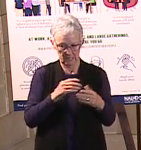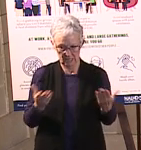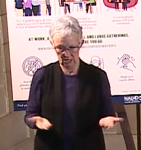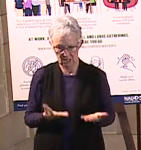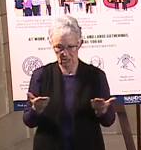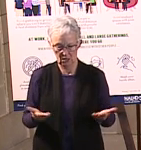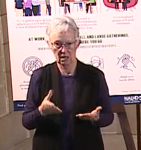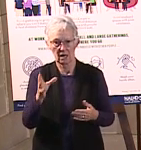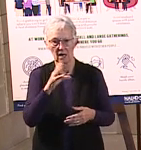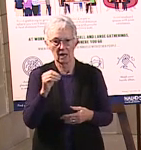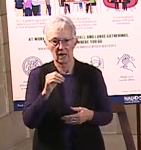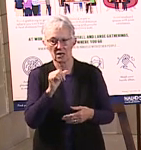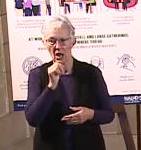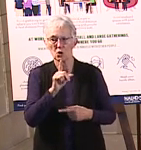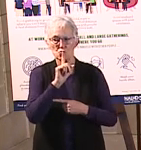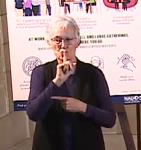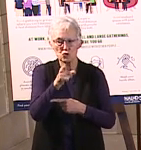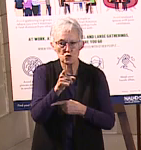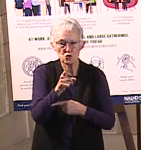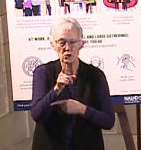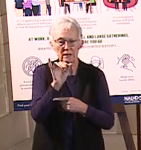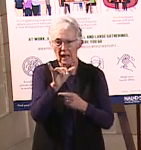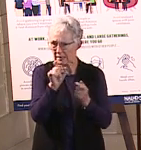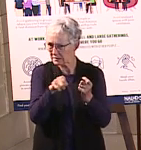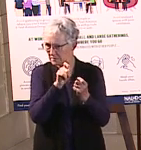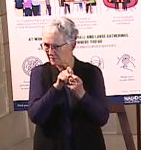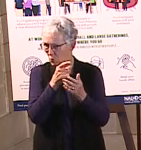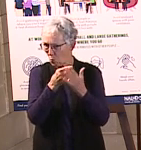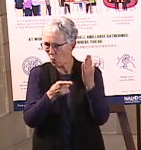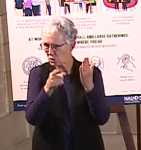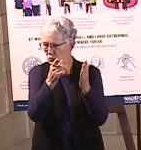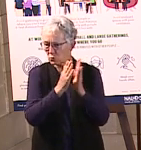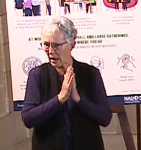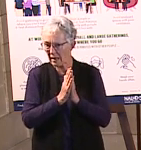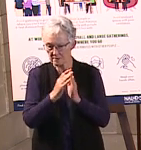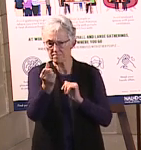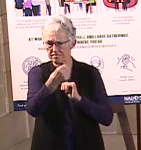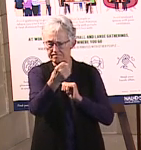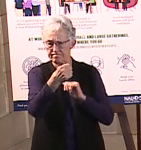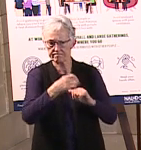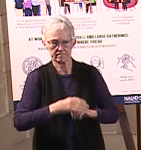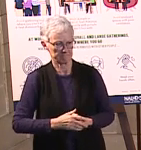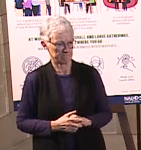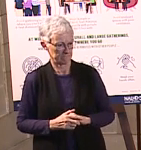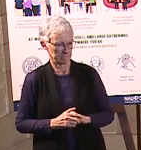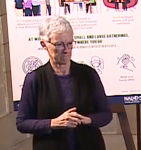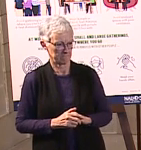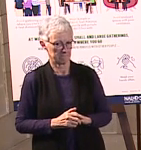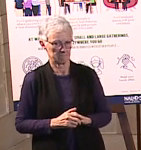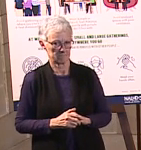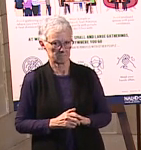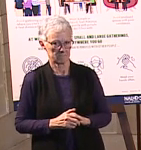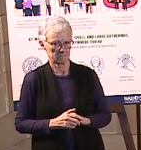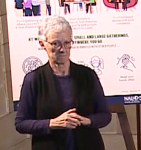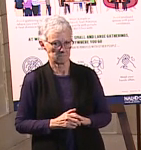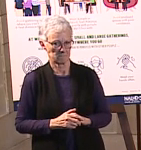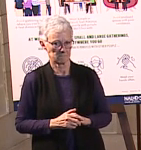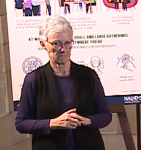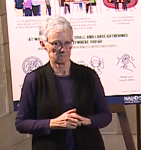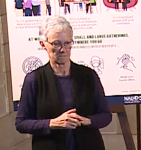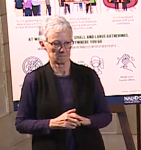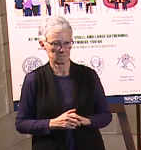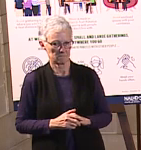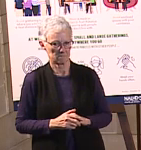that. I'm not sure if that's specific to what you're asking, Andrew. Okay. And the other thing is, how much was this, I